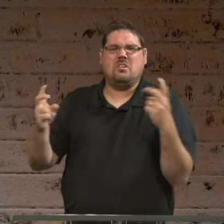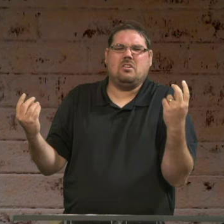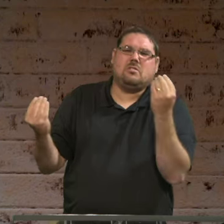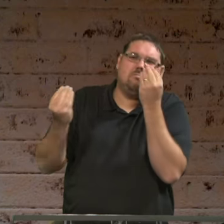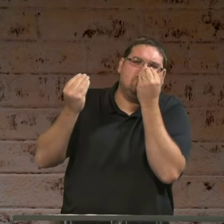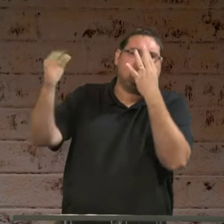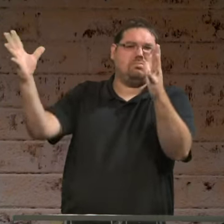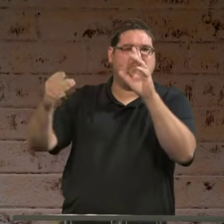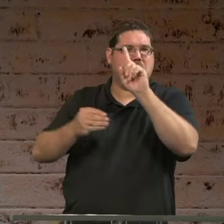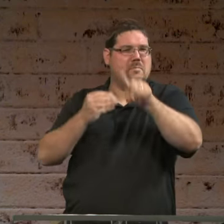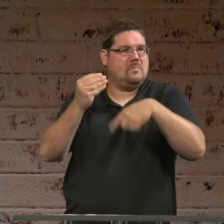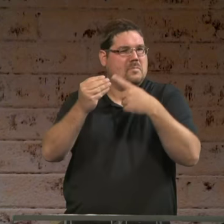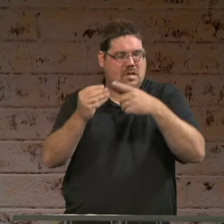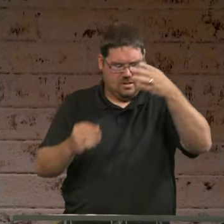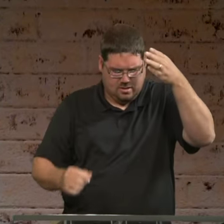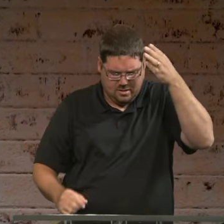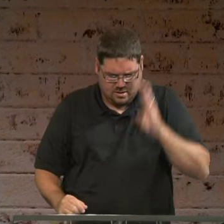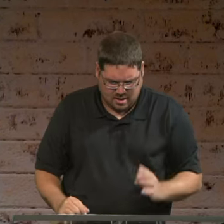evil about who our God is.